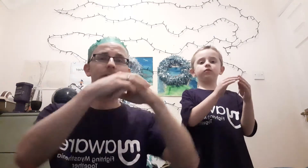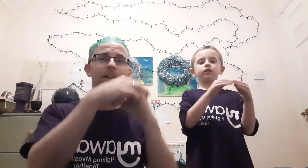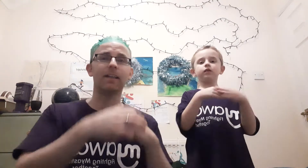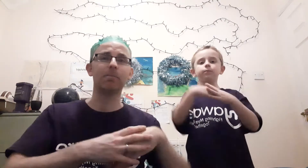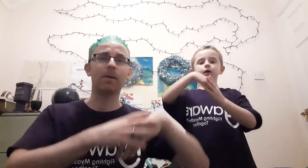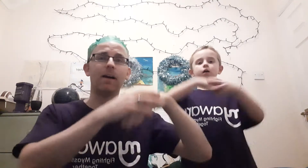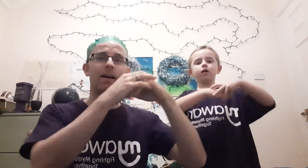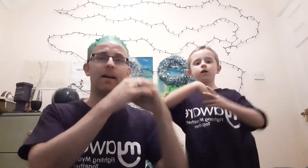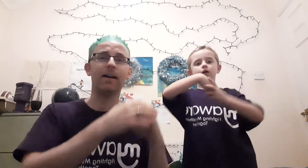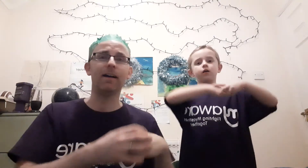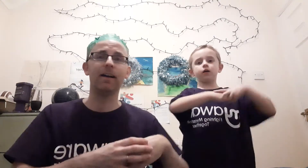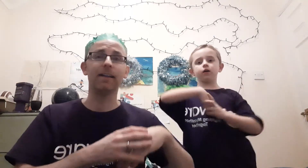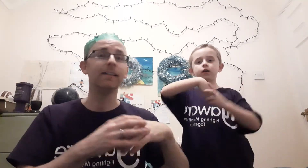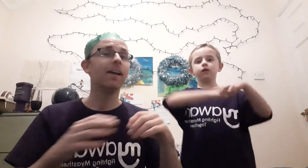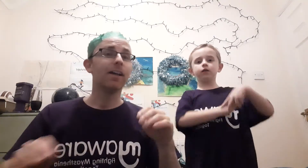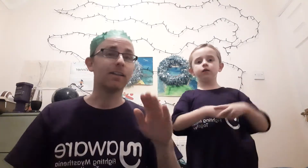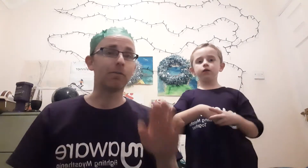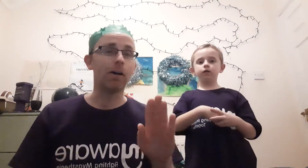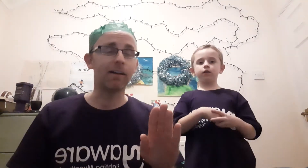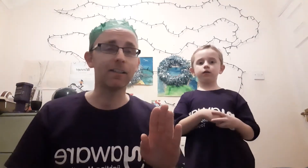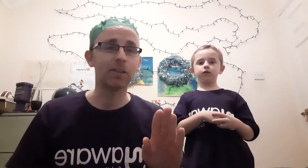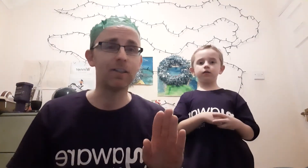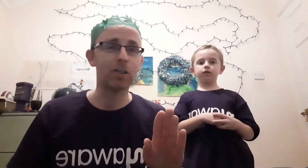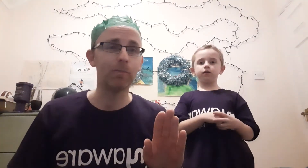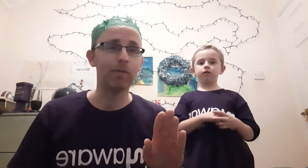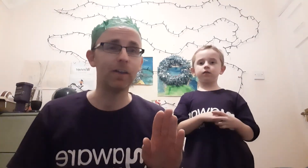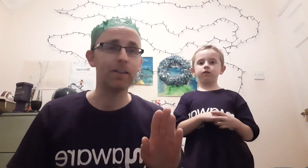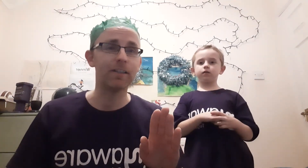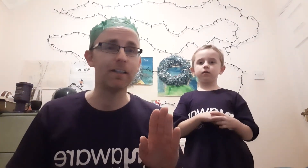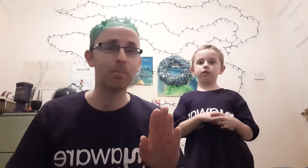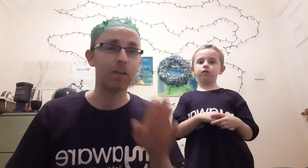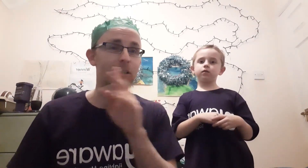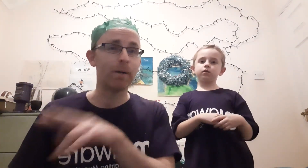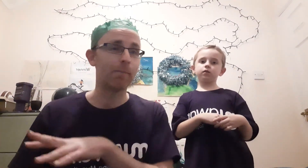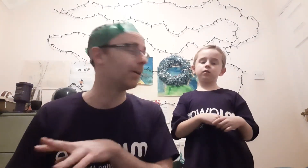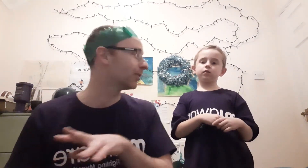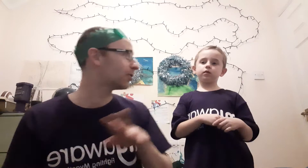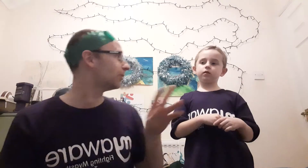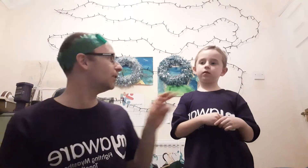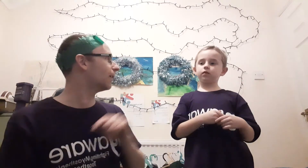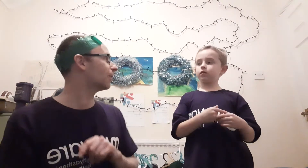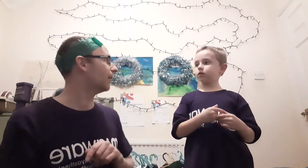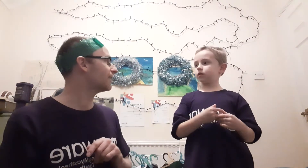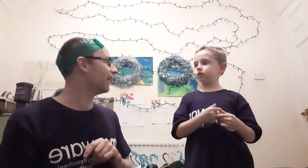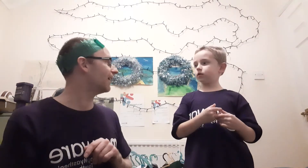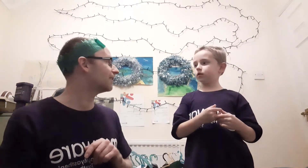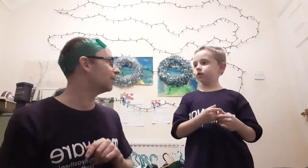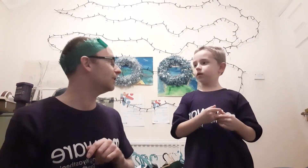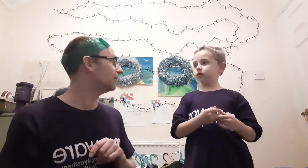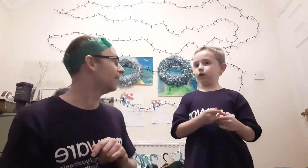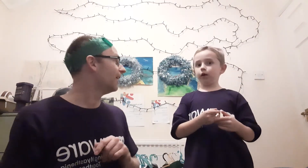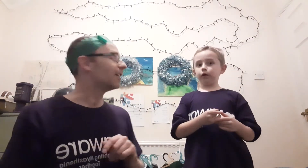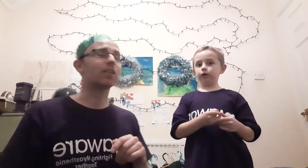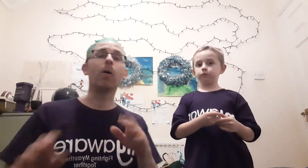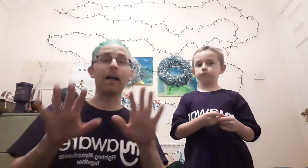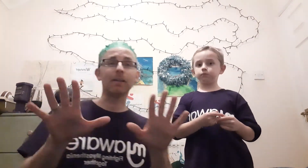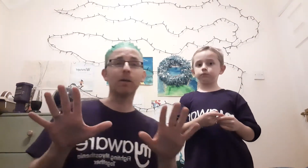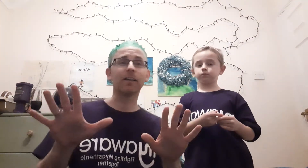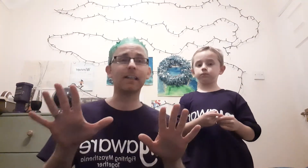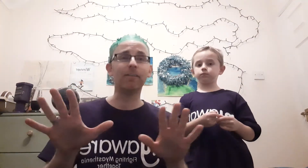floating by. There are actually two more verses, but it's about a monster and you get quite scared, don't you? Yeah. So I think we're going to leave it there